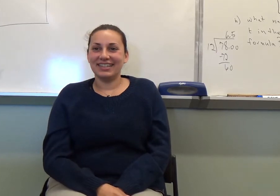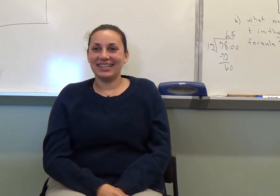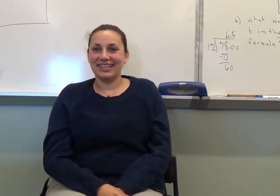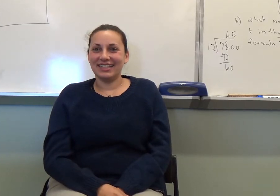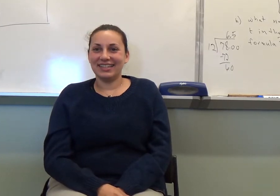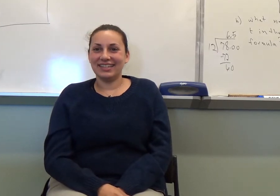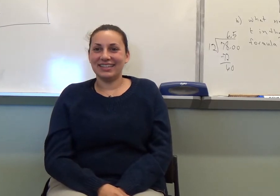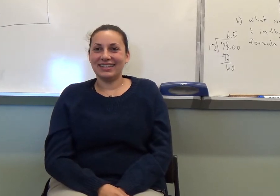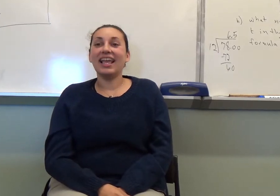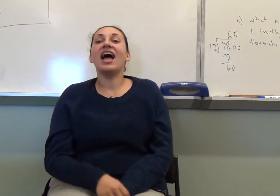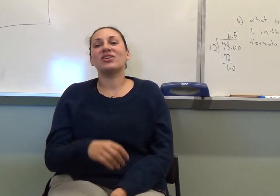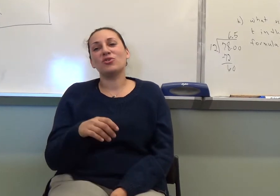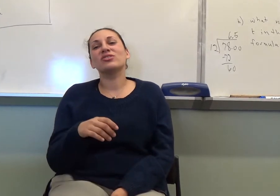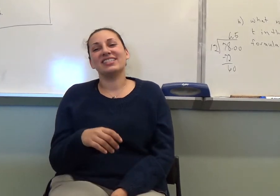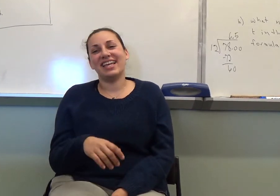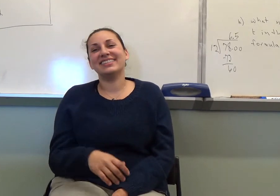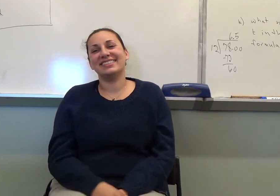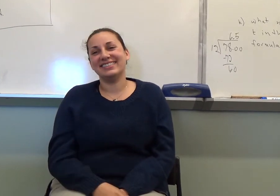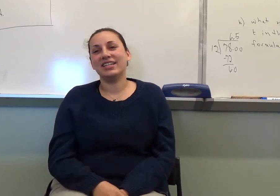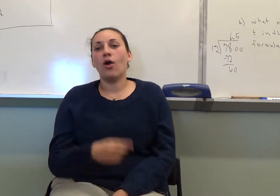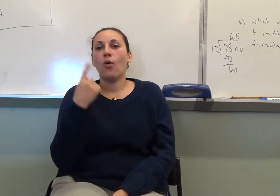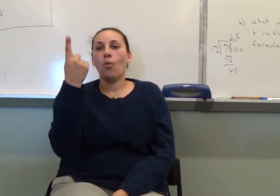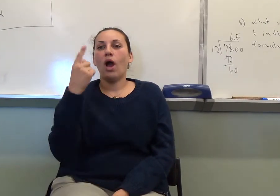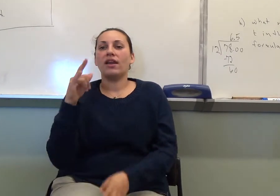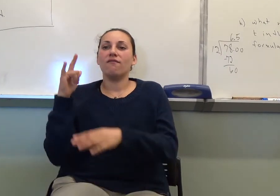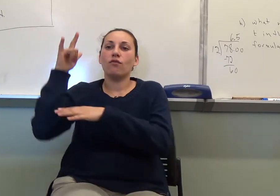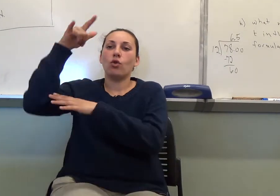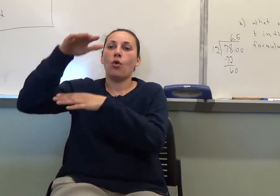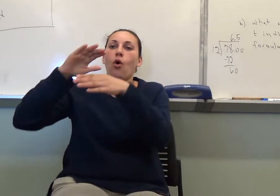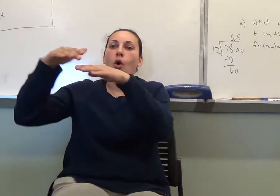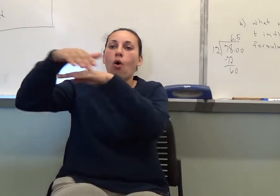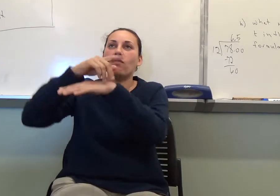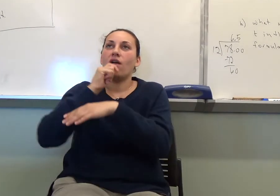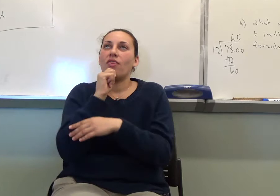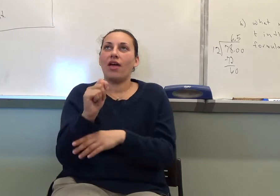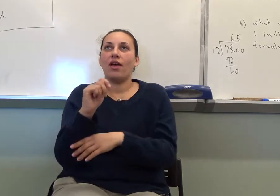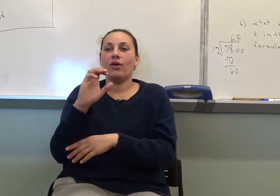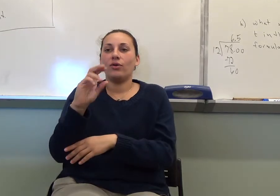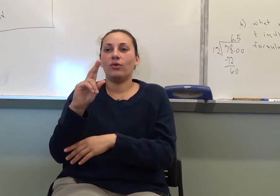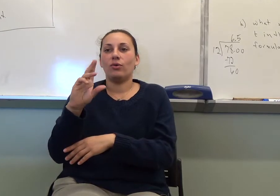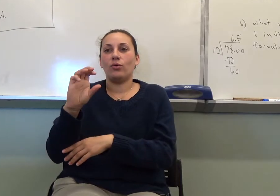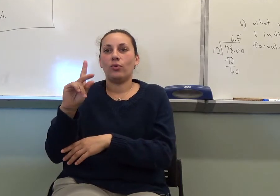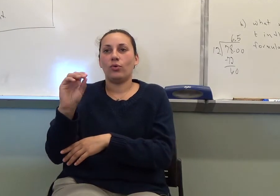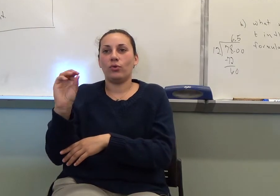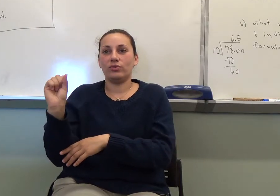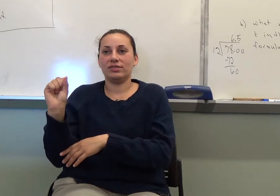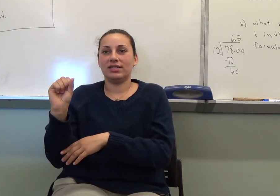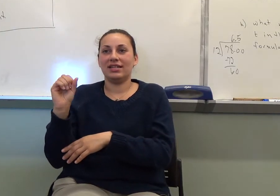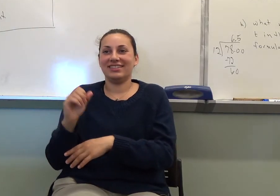monthly would be, the amount would be, we still have the $2,000. For that, we have 1 plus